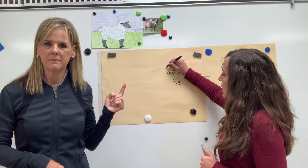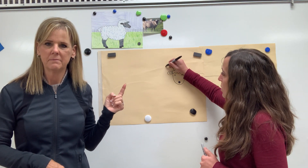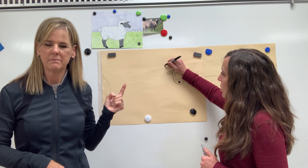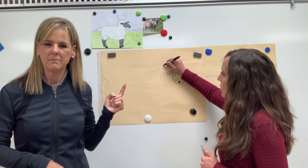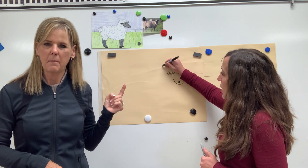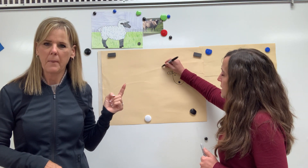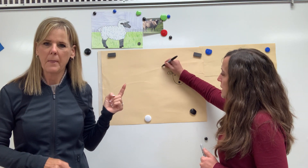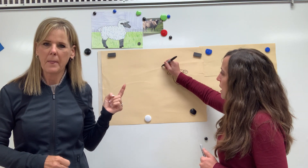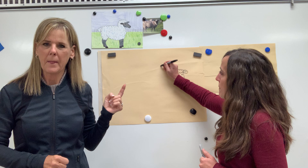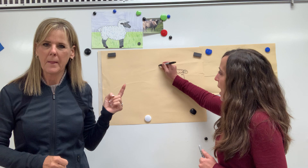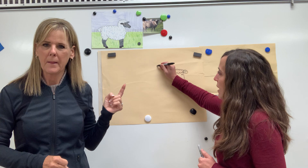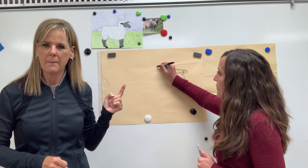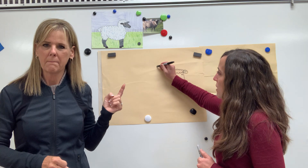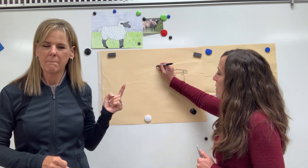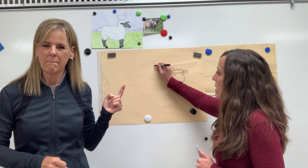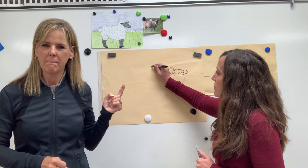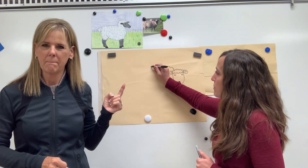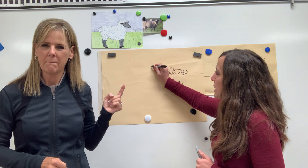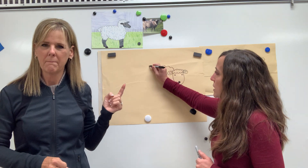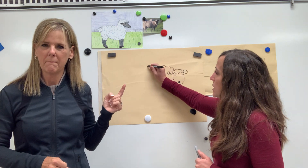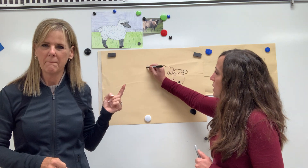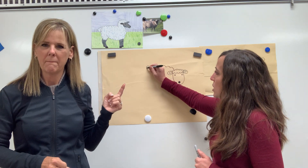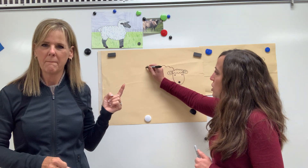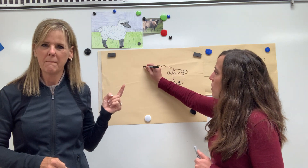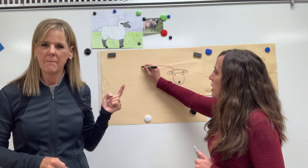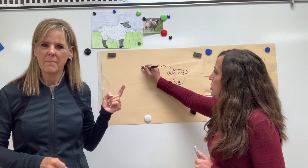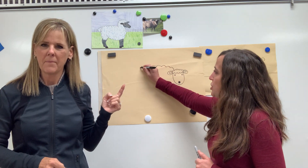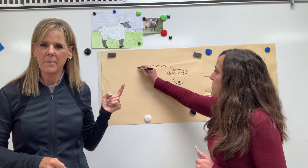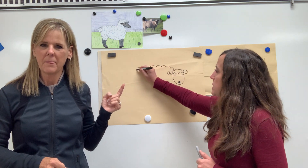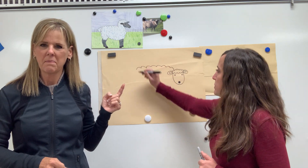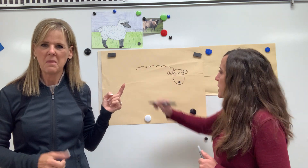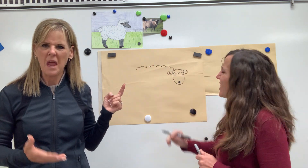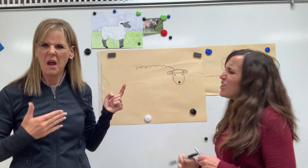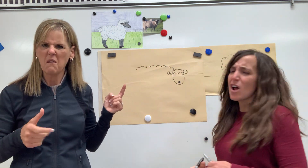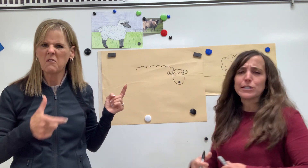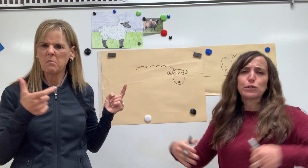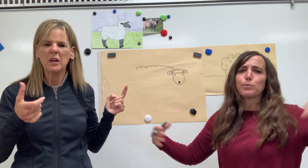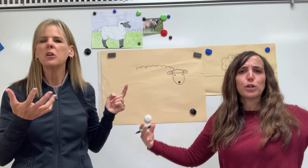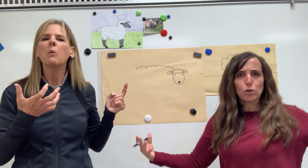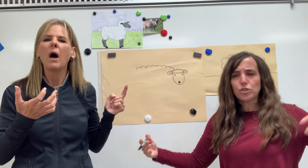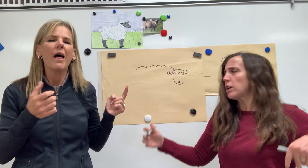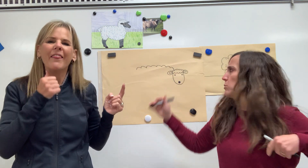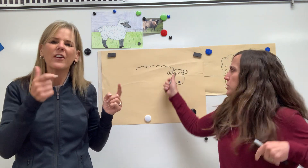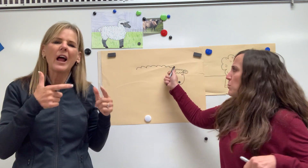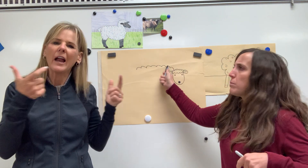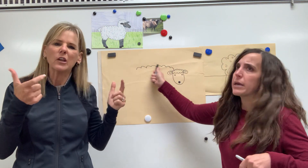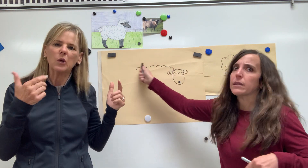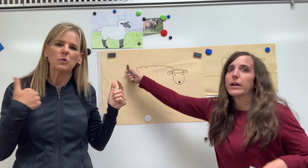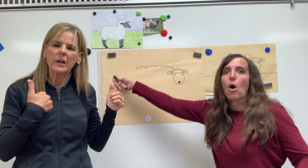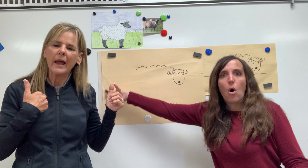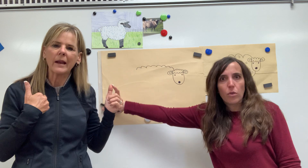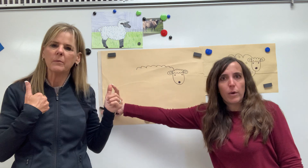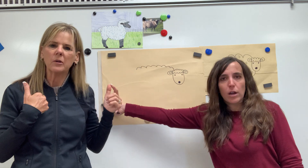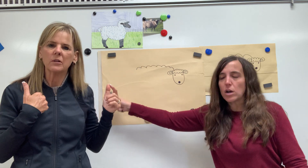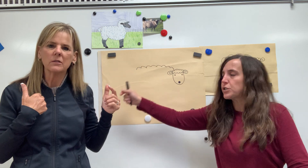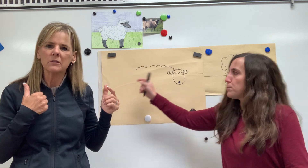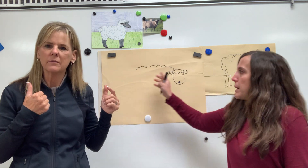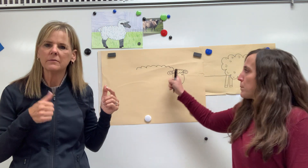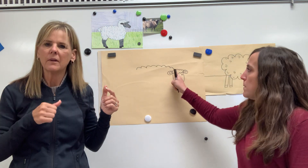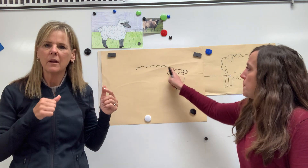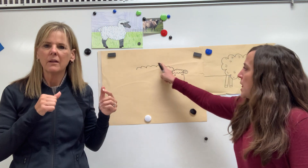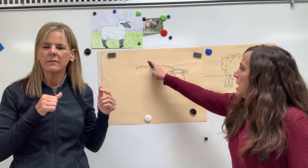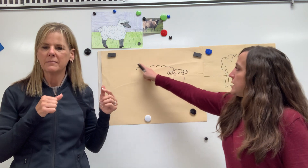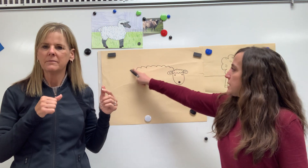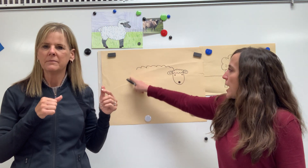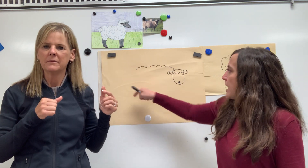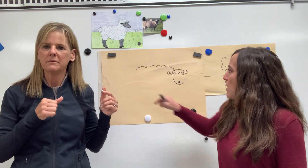some bigger curve lines that come back for however big you want your sheep to be. And they're not super huge animals. I wouldn't make it like all the way across your